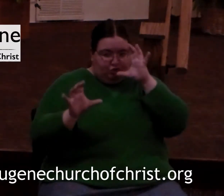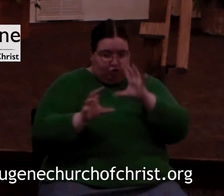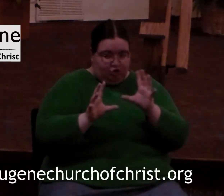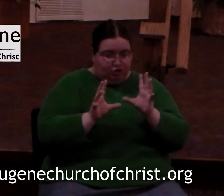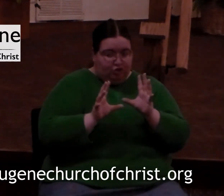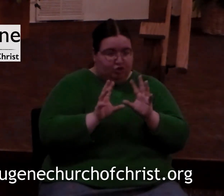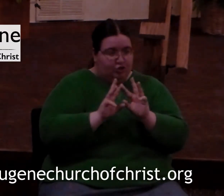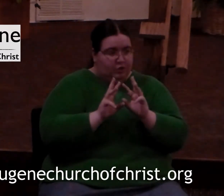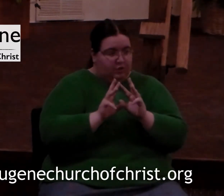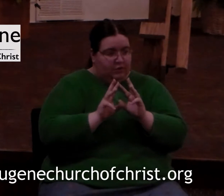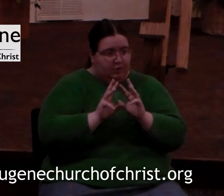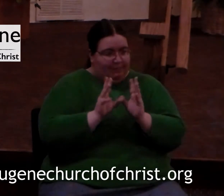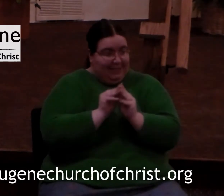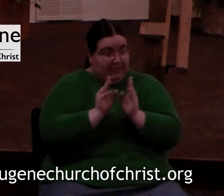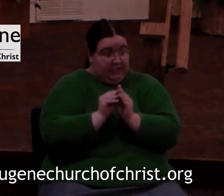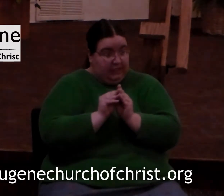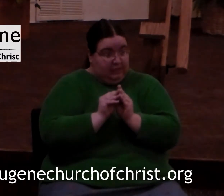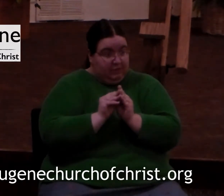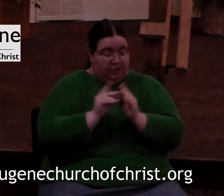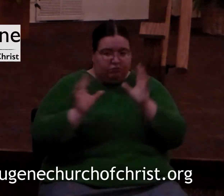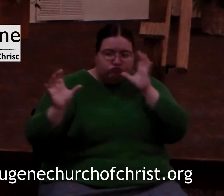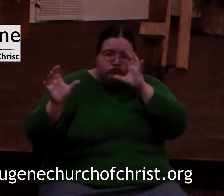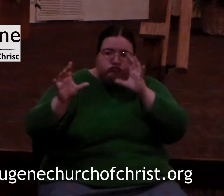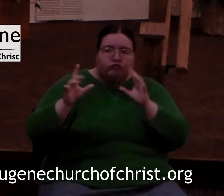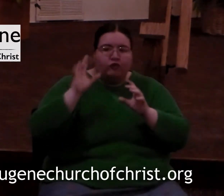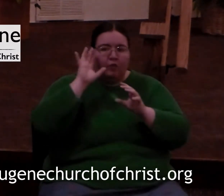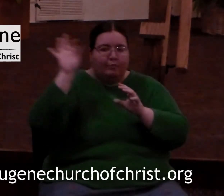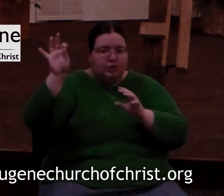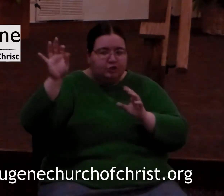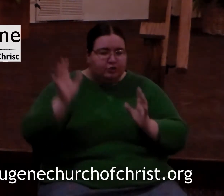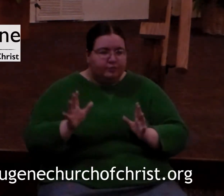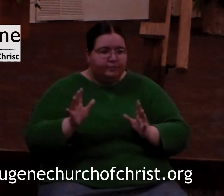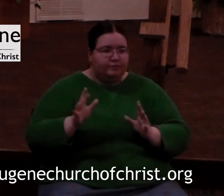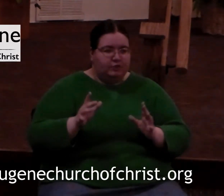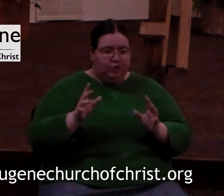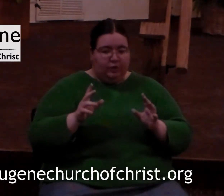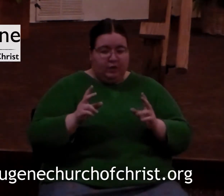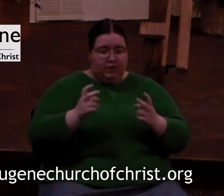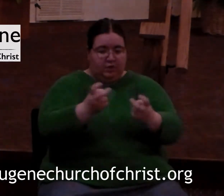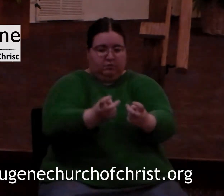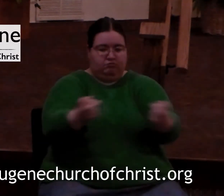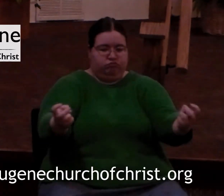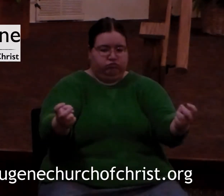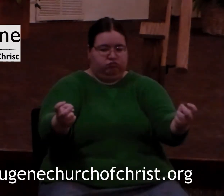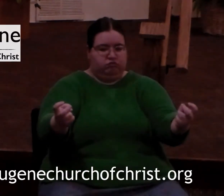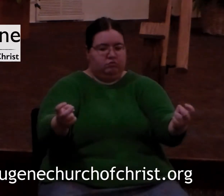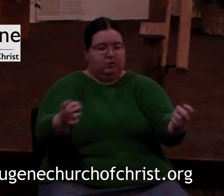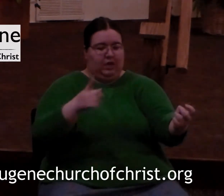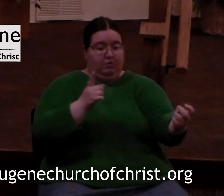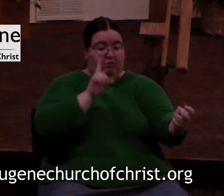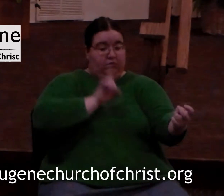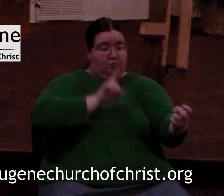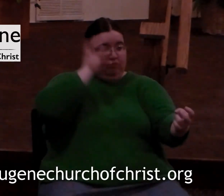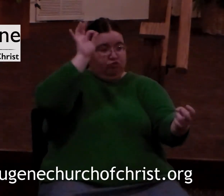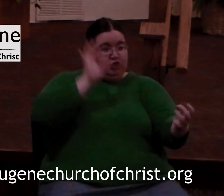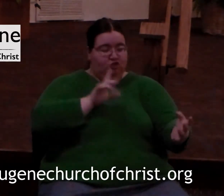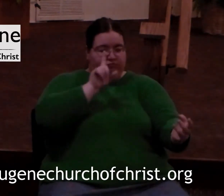And the comic, the search committee was on one side of the table, and the candidate was on the other side of the table. And they said, we are looking for somebody who